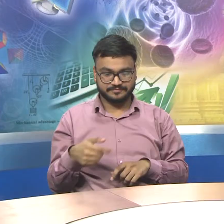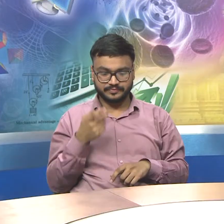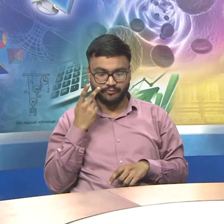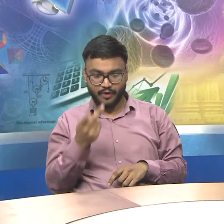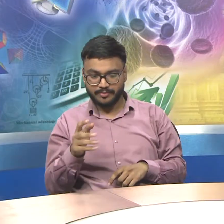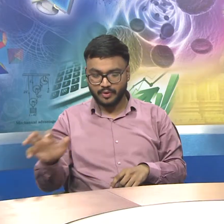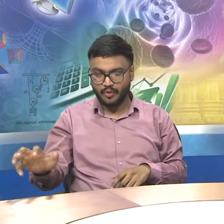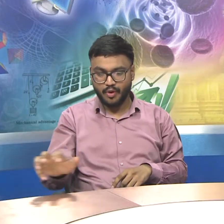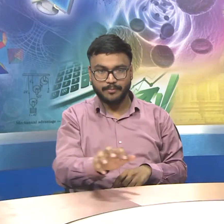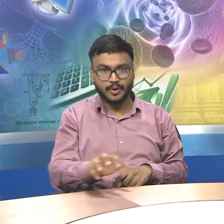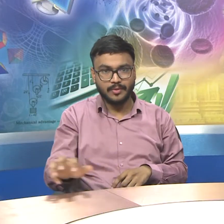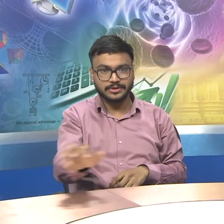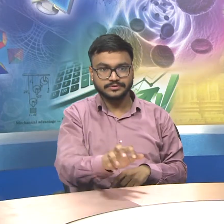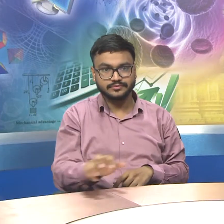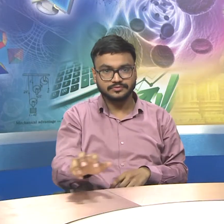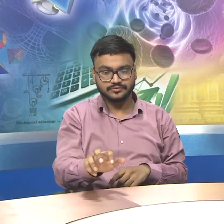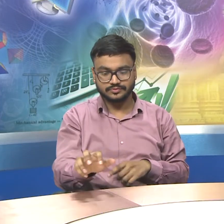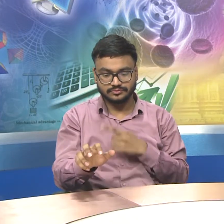Example, mouse.